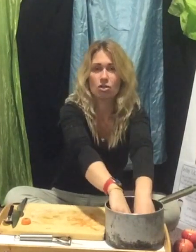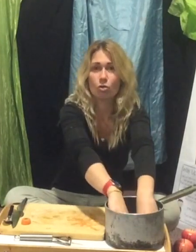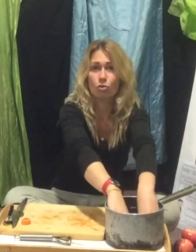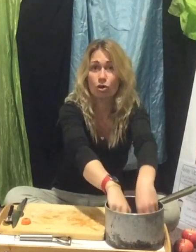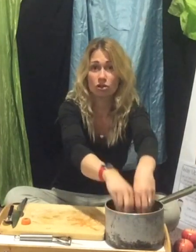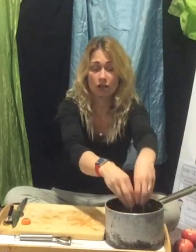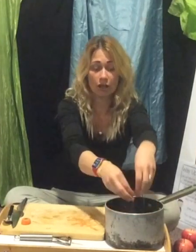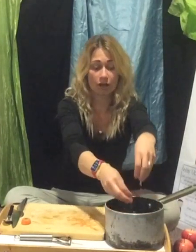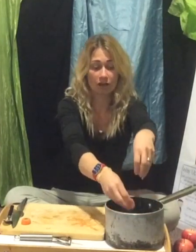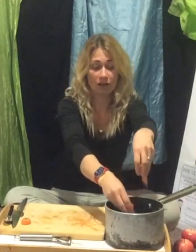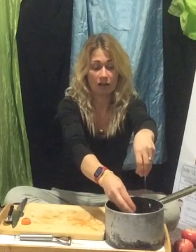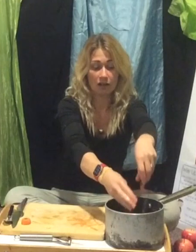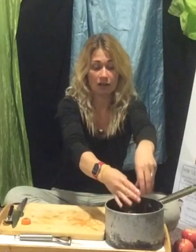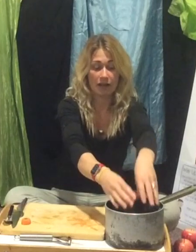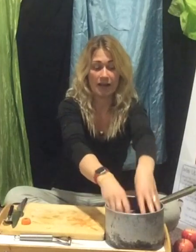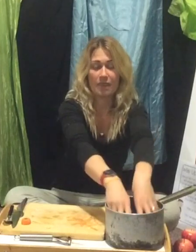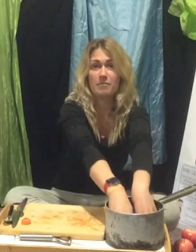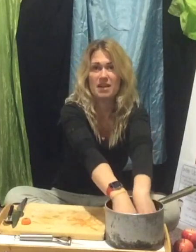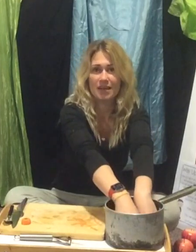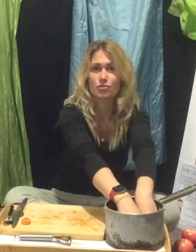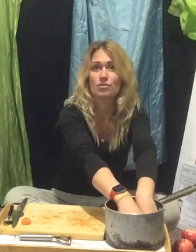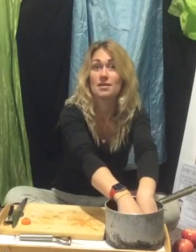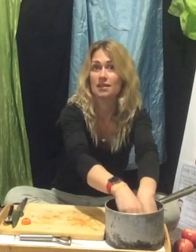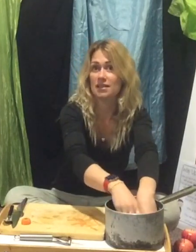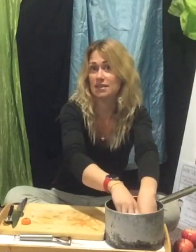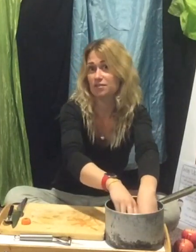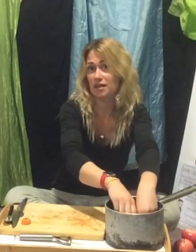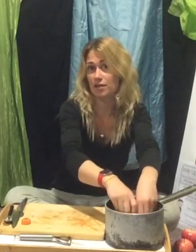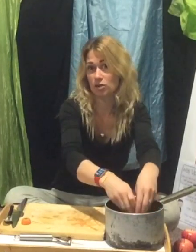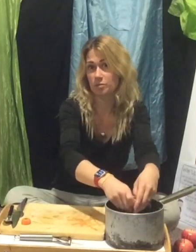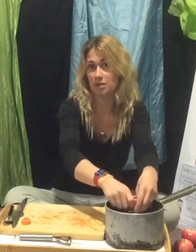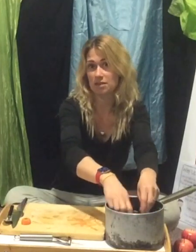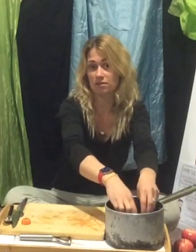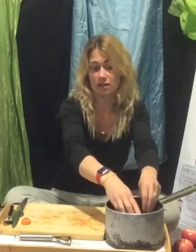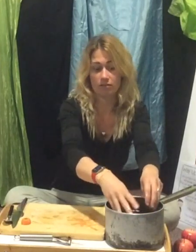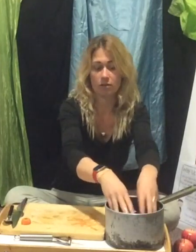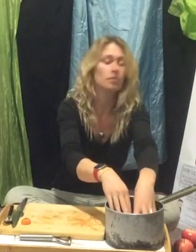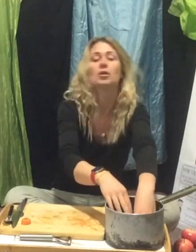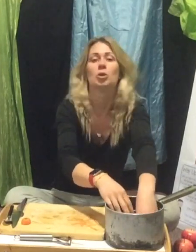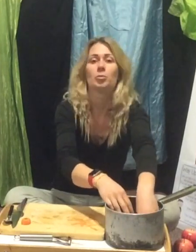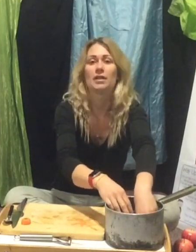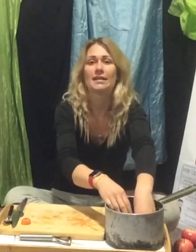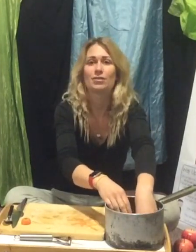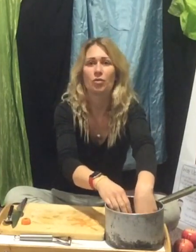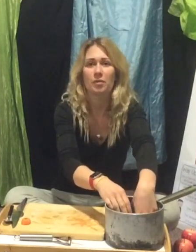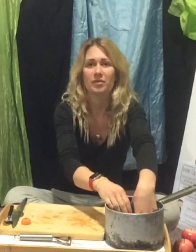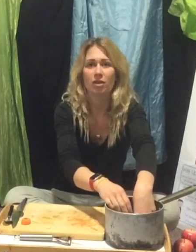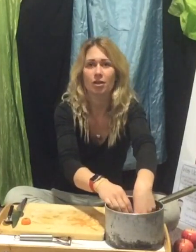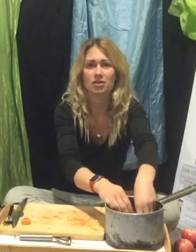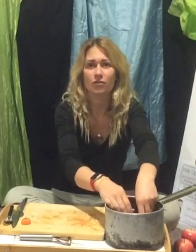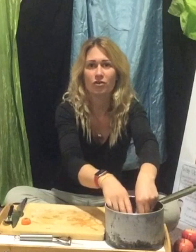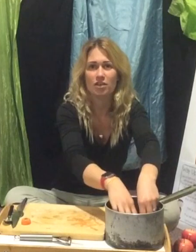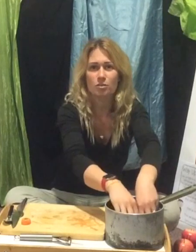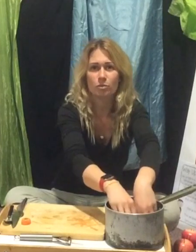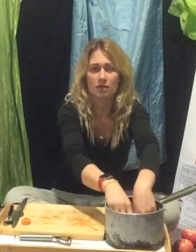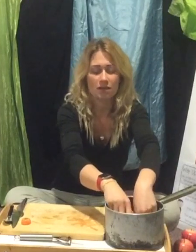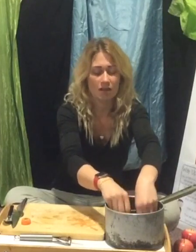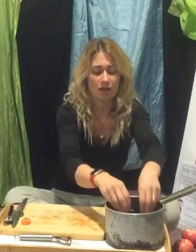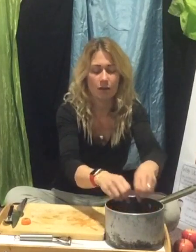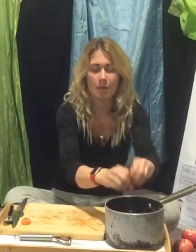your water. Okay, at the minute it's really easy to find those pieces of carrot, but later on when we've got lots of other vegetables in there, it might